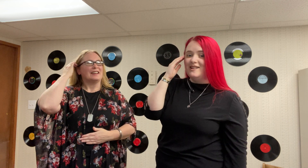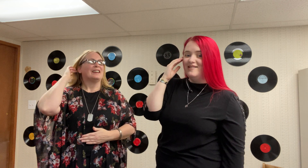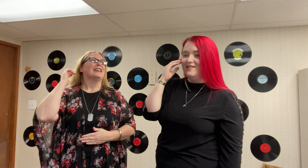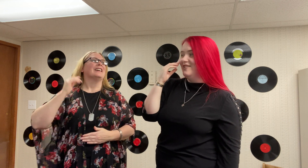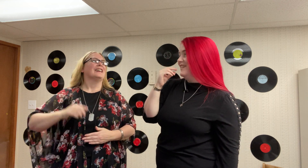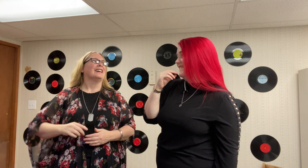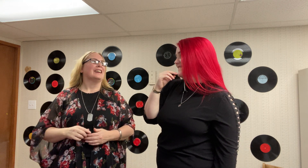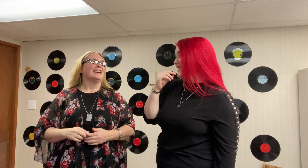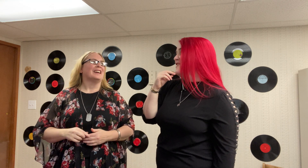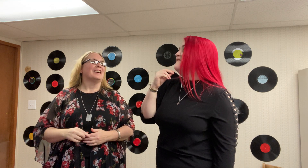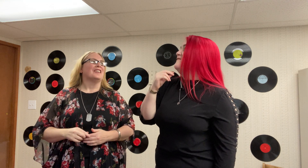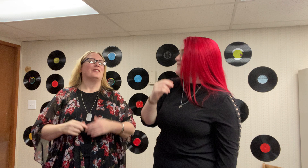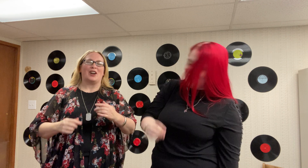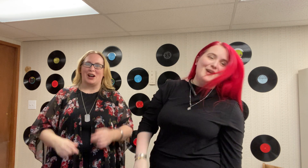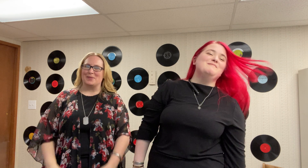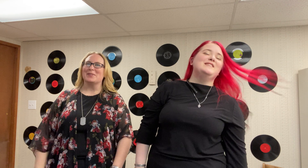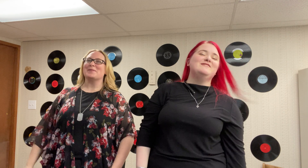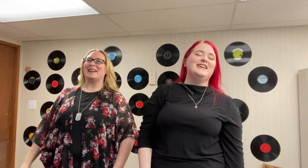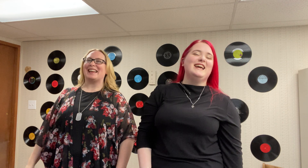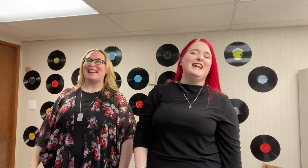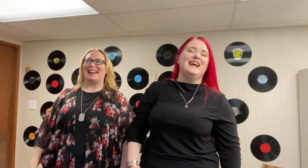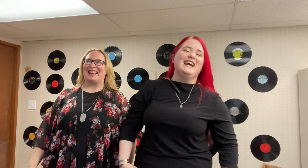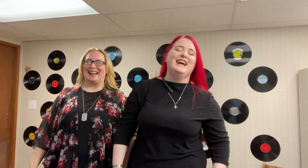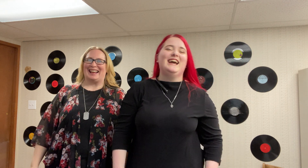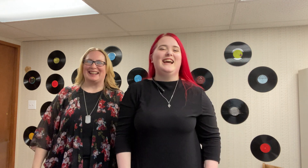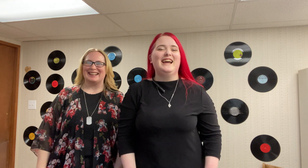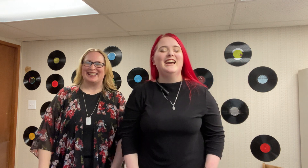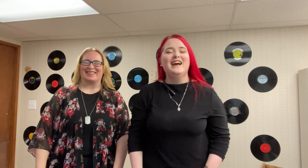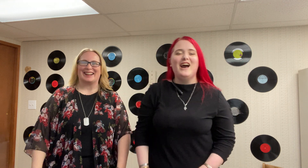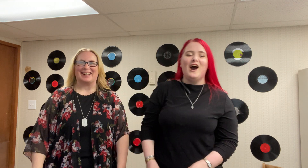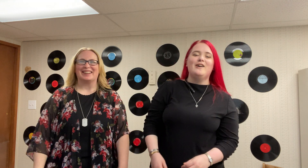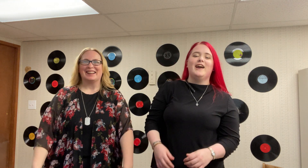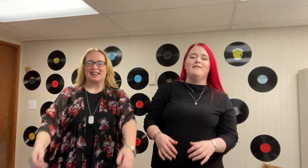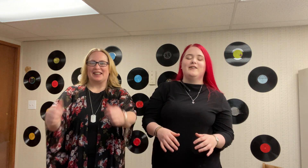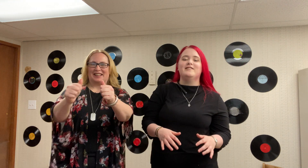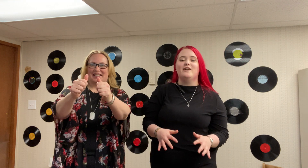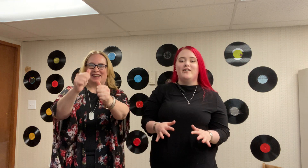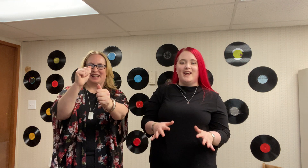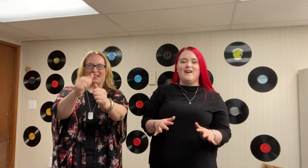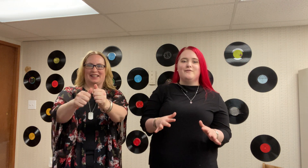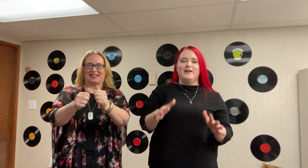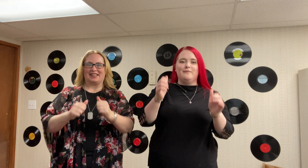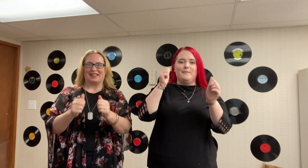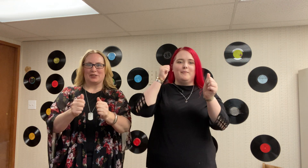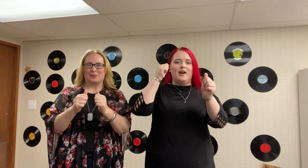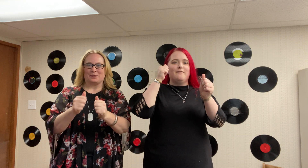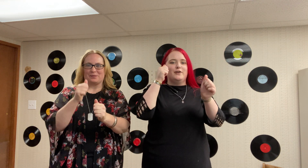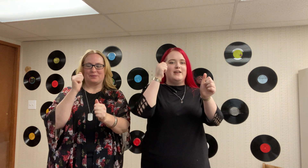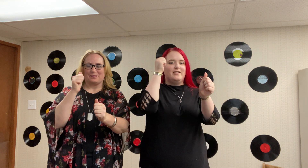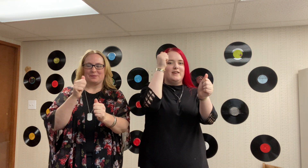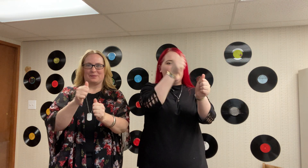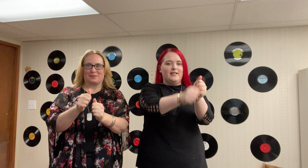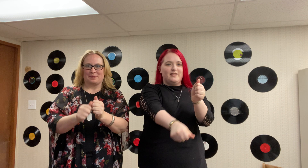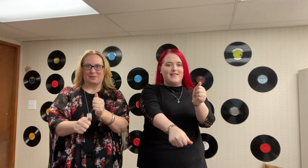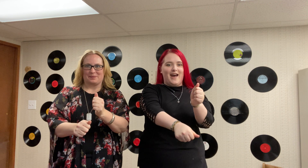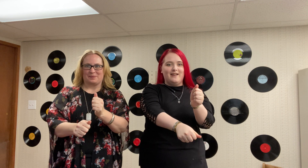do it from the beginning. Here we go. Okay, we're gonna start on every, and remember every is like that,